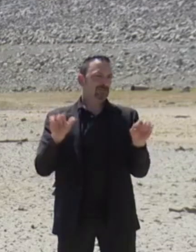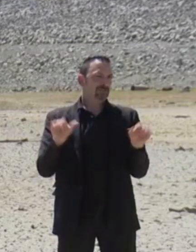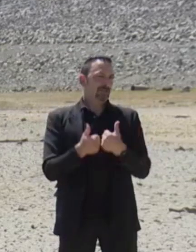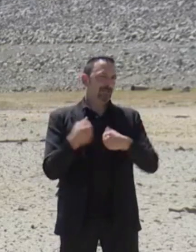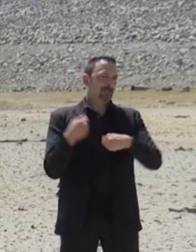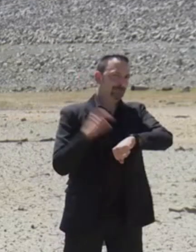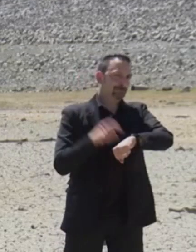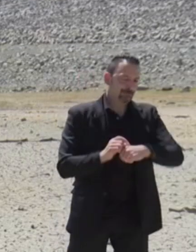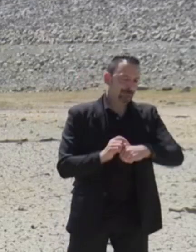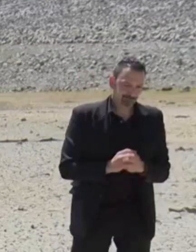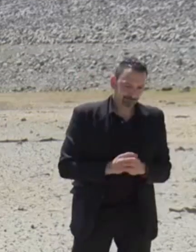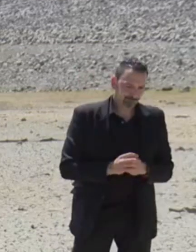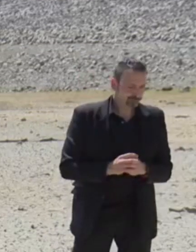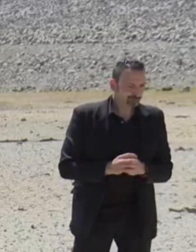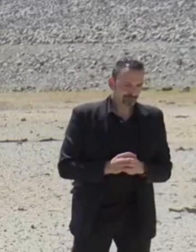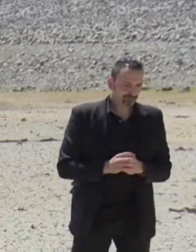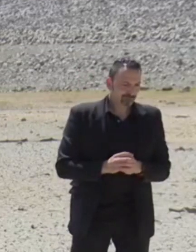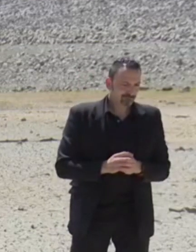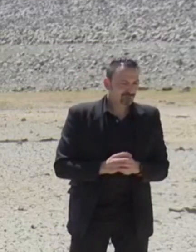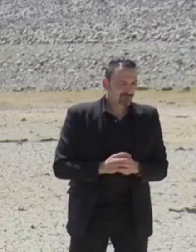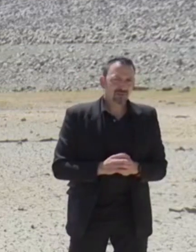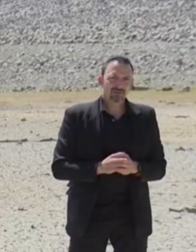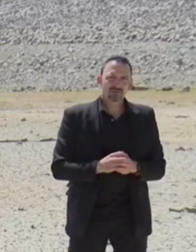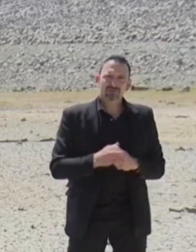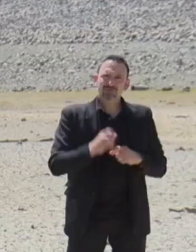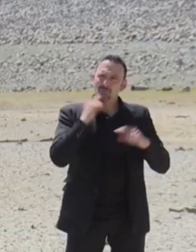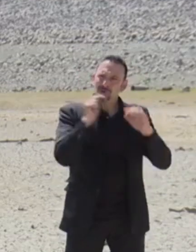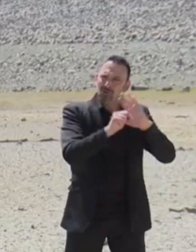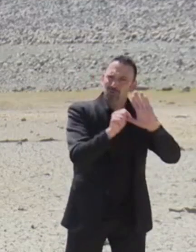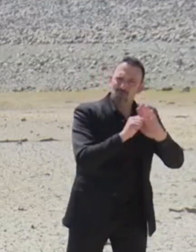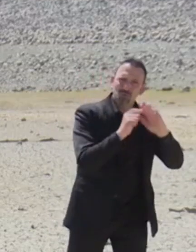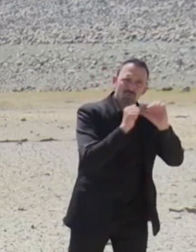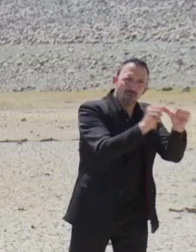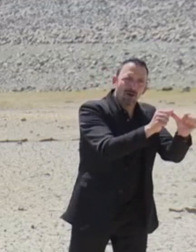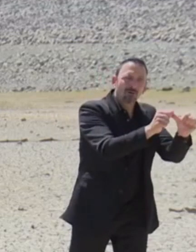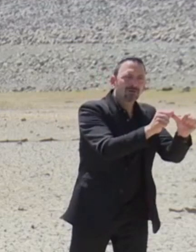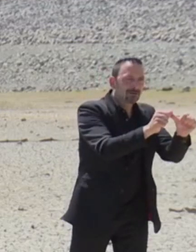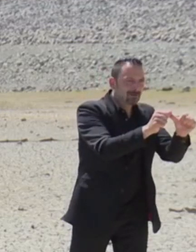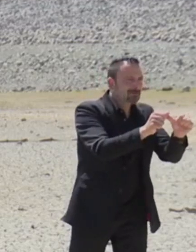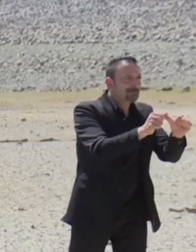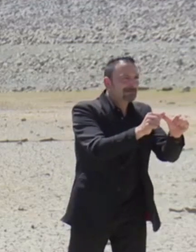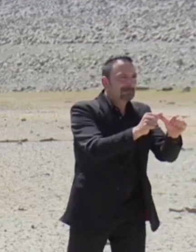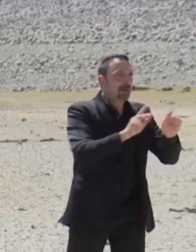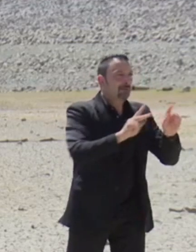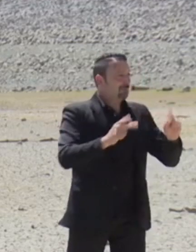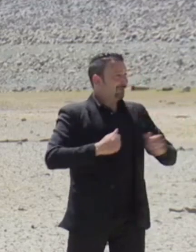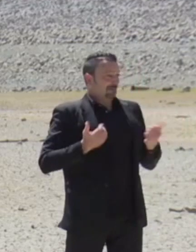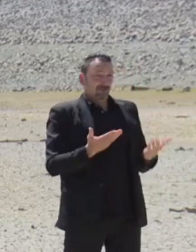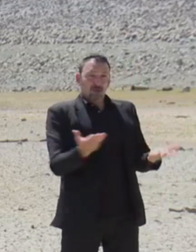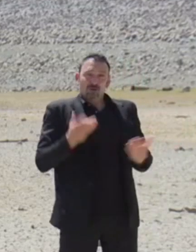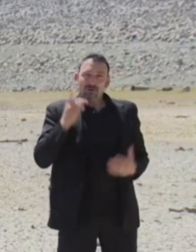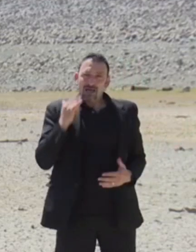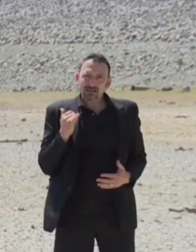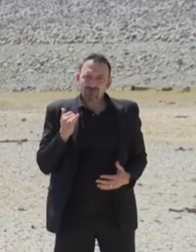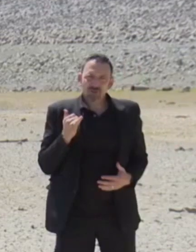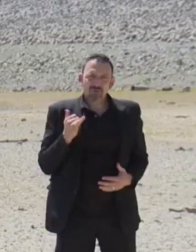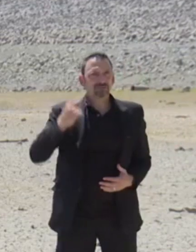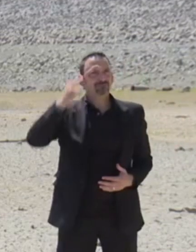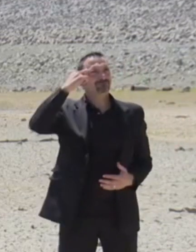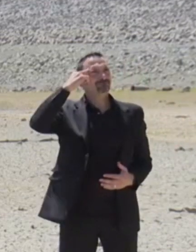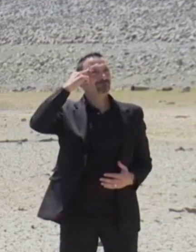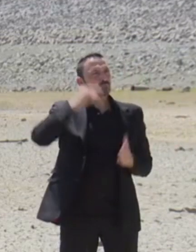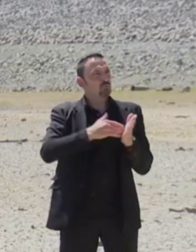very frequently on the mind of Californians, and we've gone through droughts previously. So looking back at the last drought, the board had to